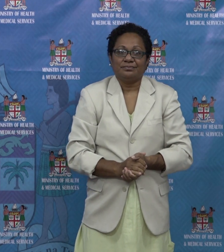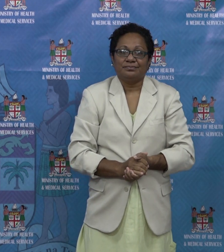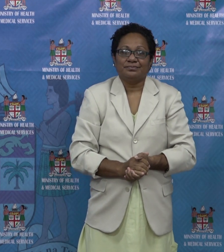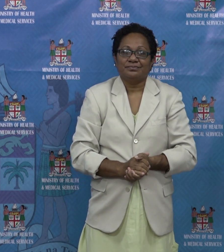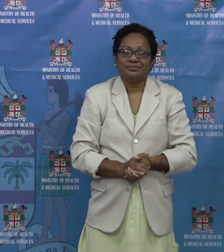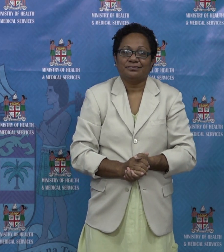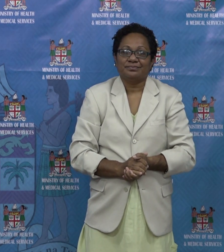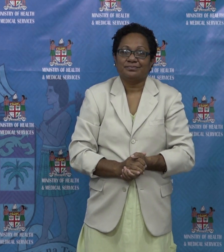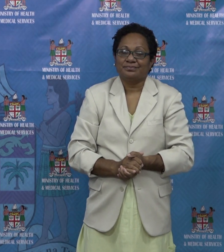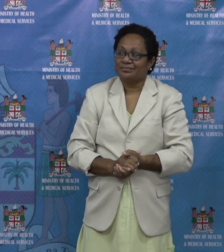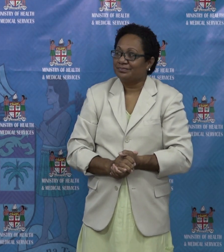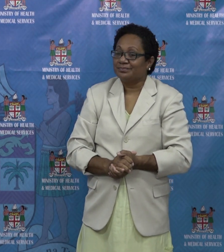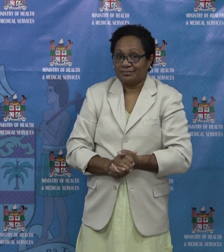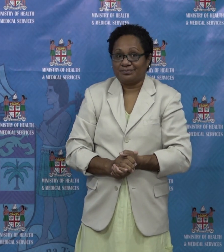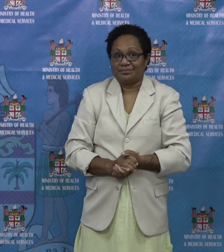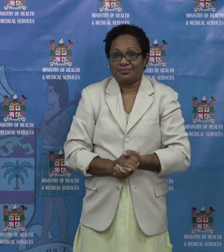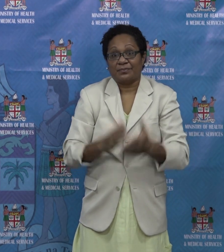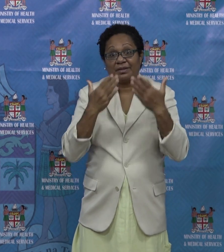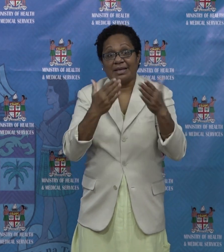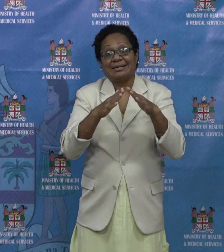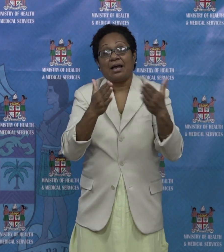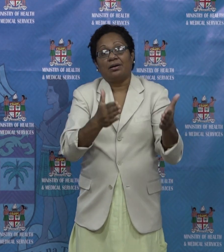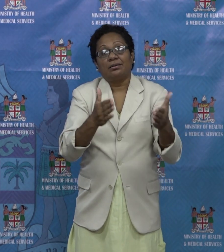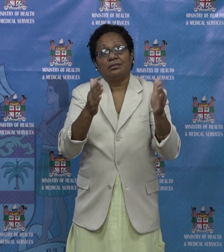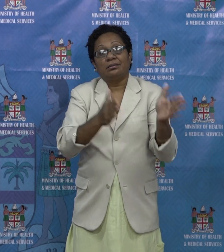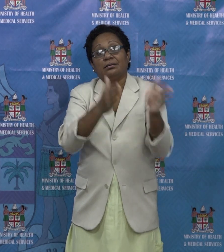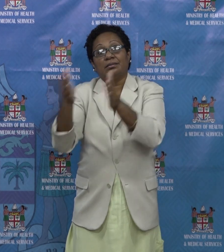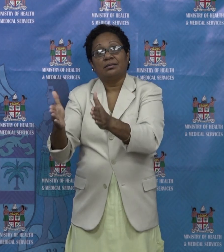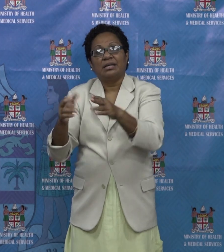Thank you, Felix. Now we'll open the questions to Fiji Village. Vijay.